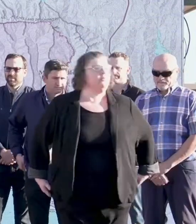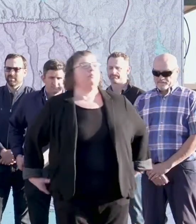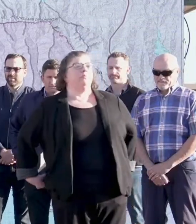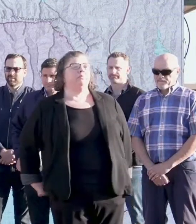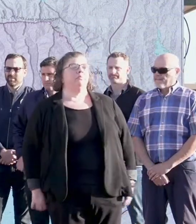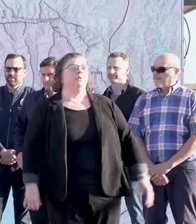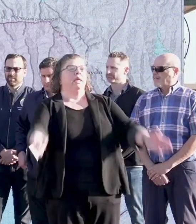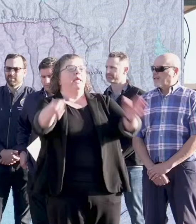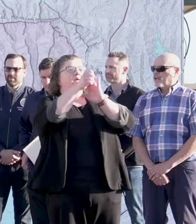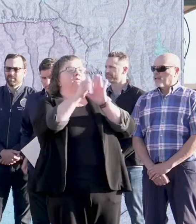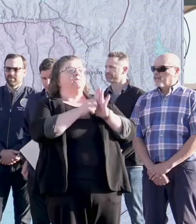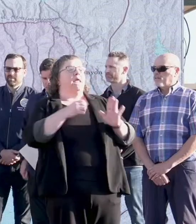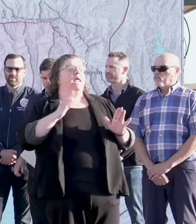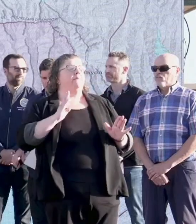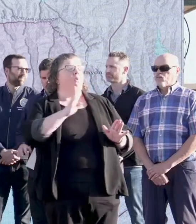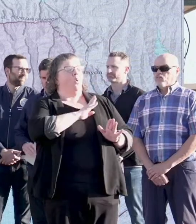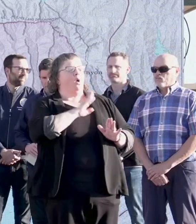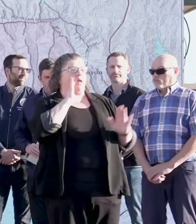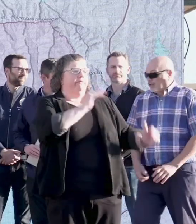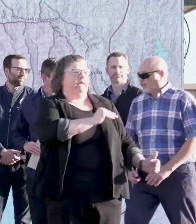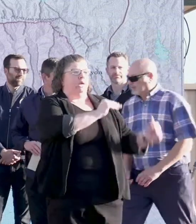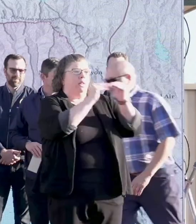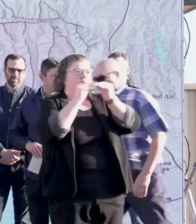State Board of Equalization.